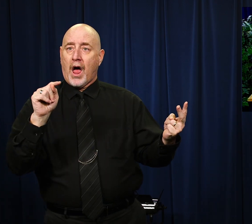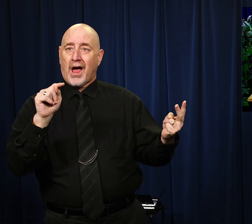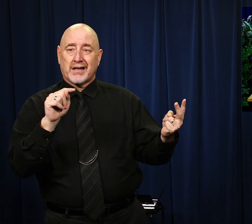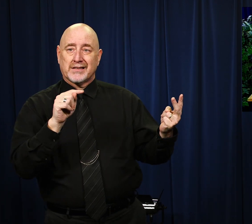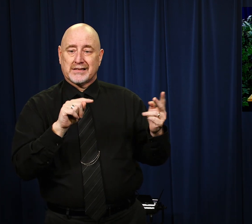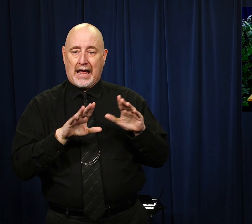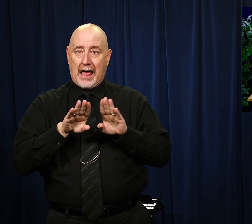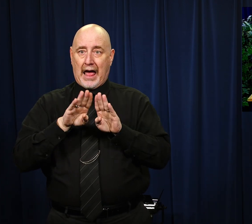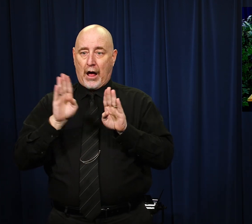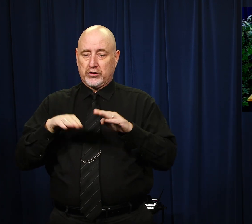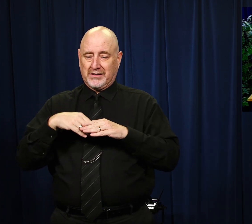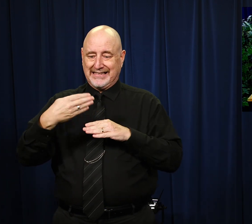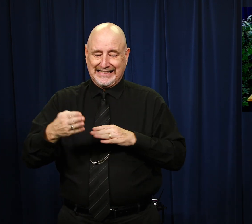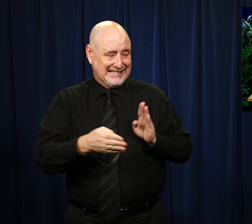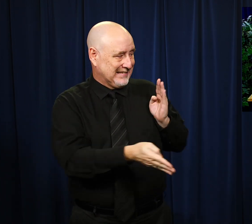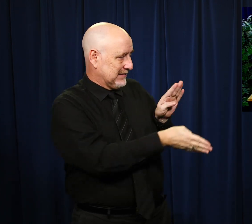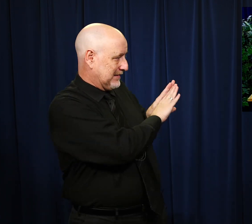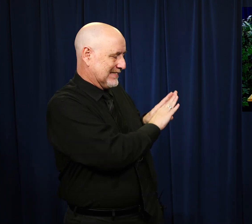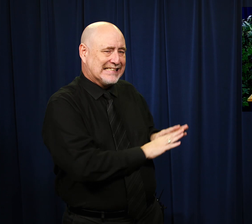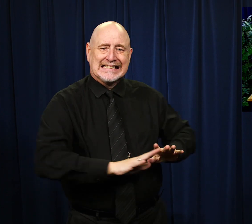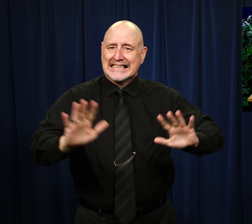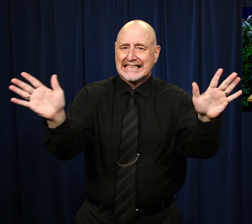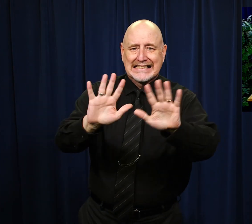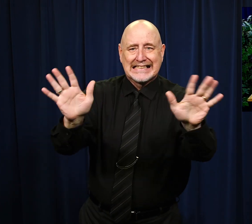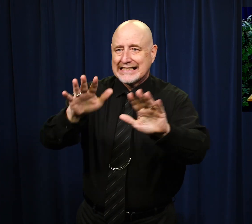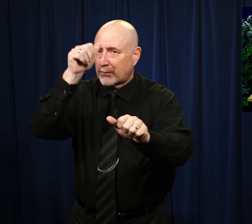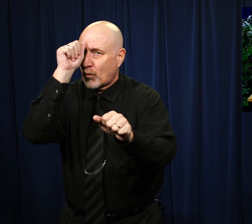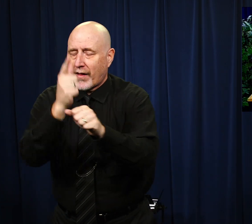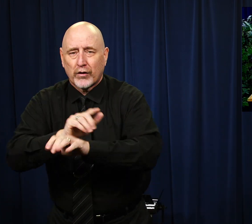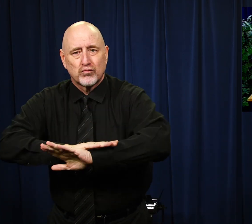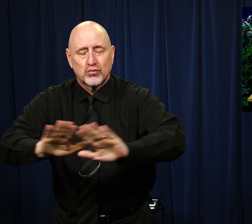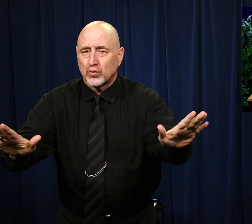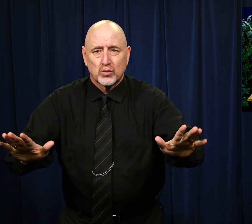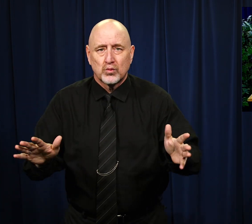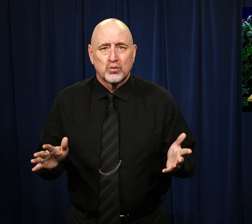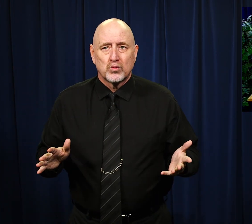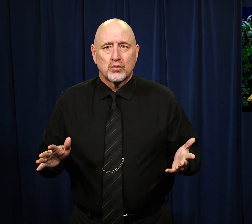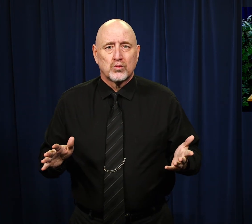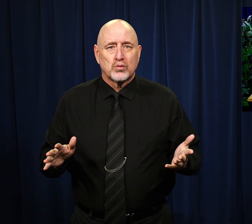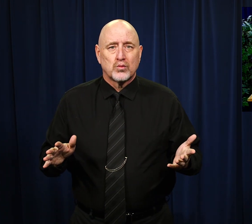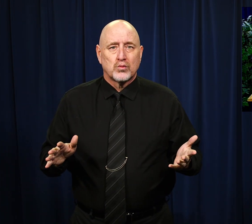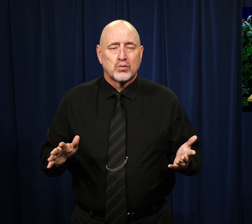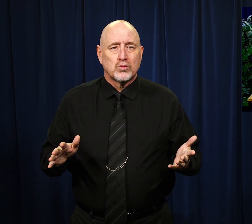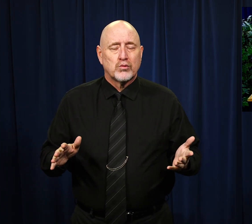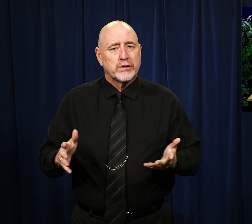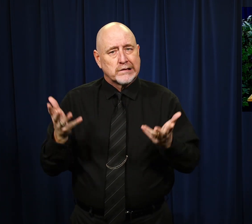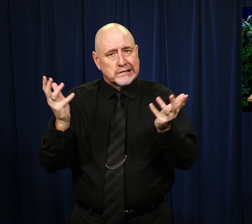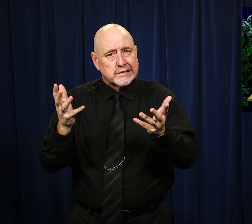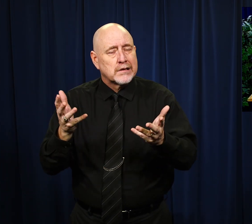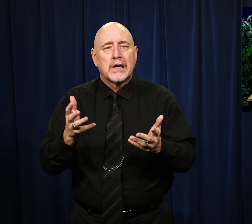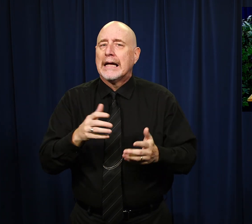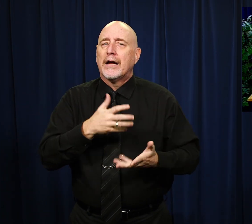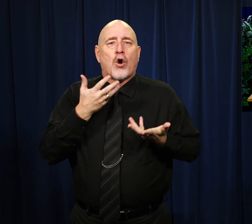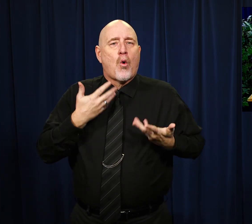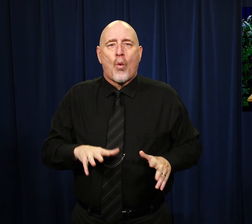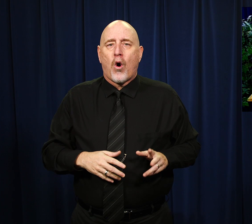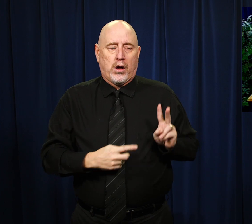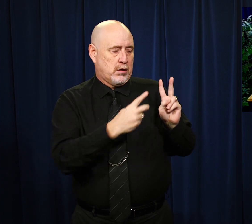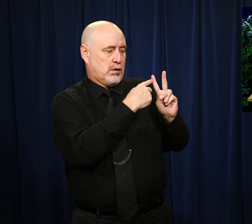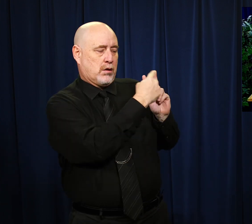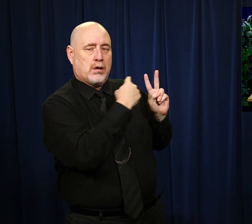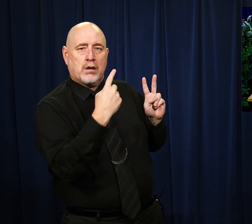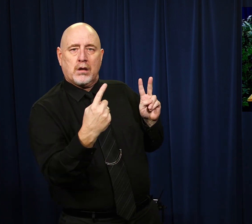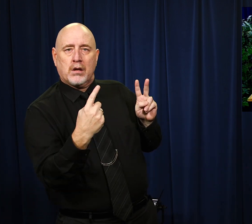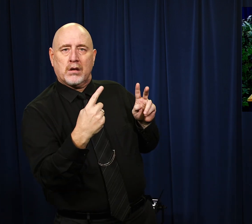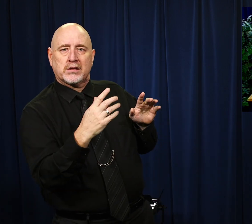closes the door behind him and says, "Don't let it be, brethren, don't let it be." He talks to these, he does not want to let it happen, so, and